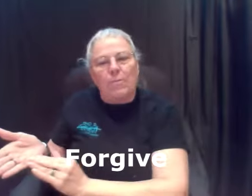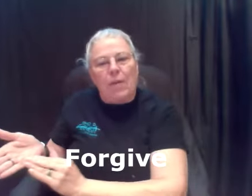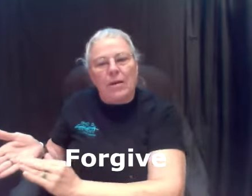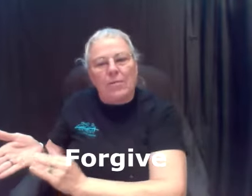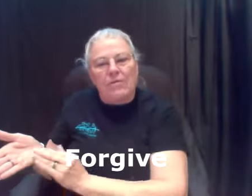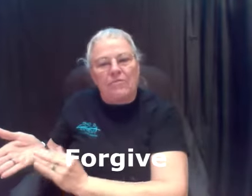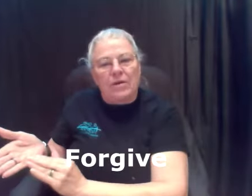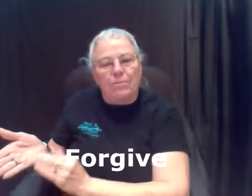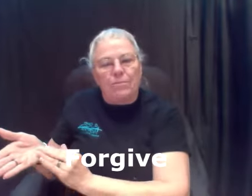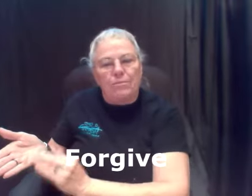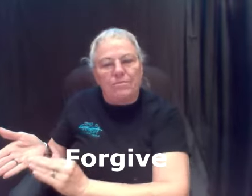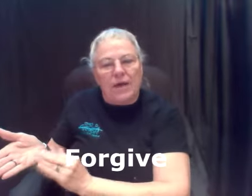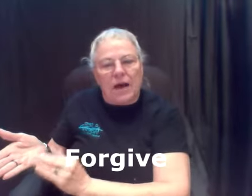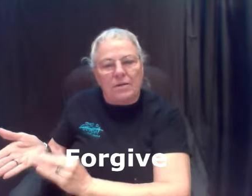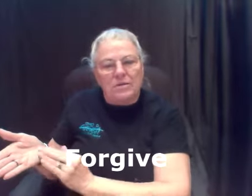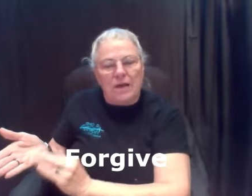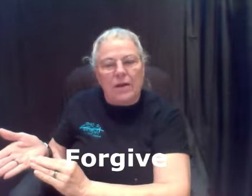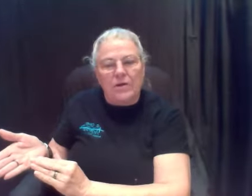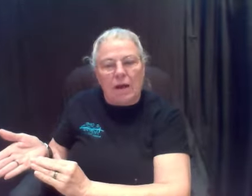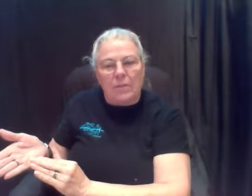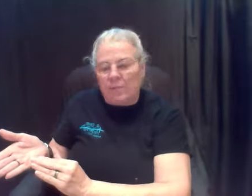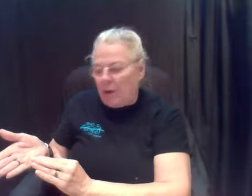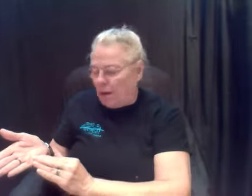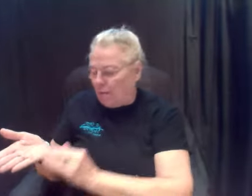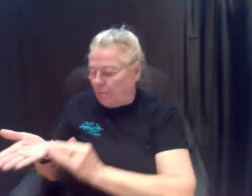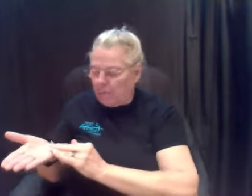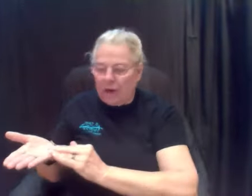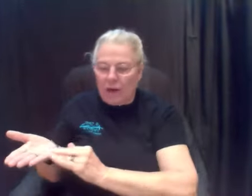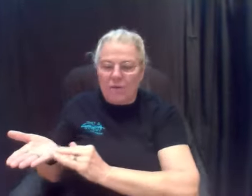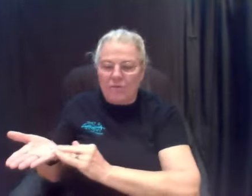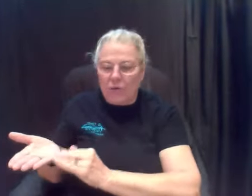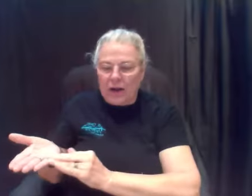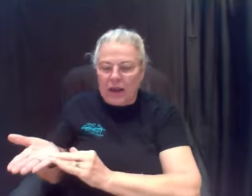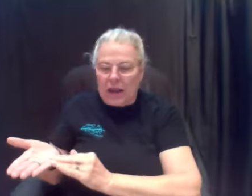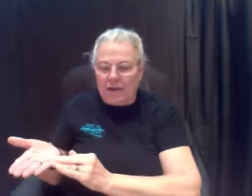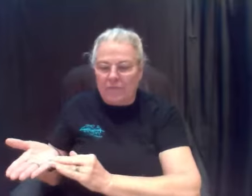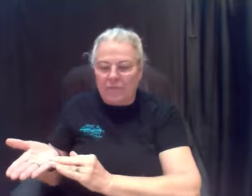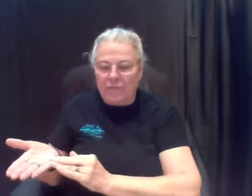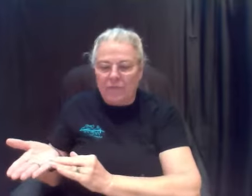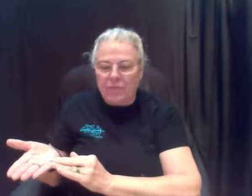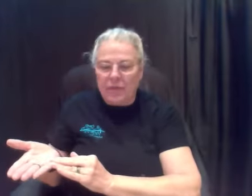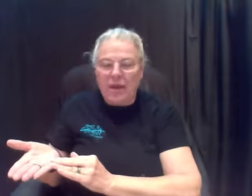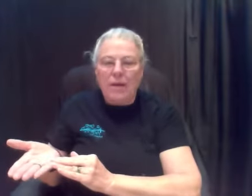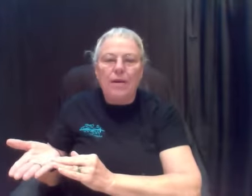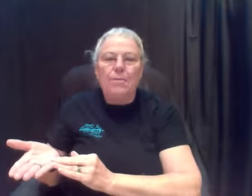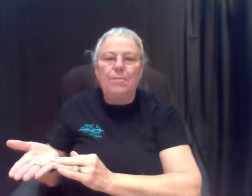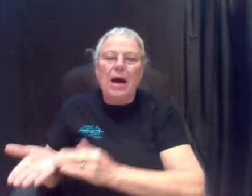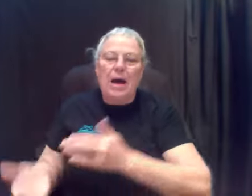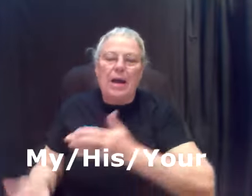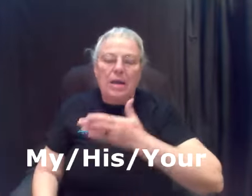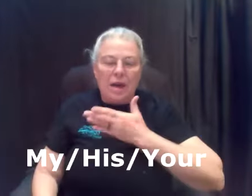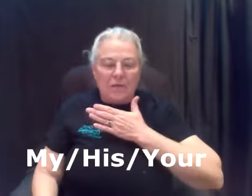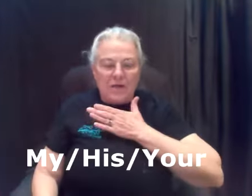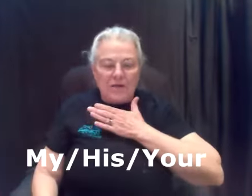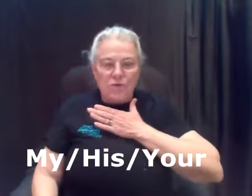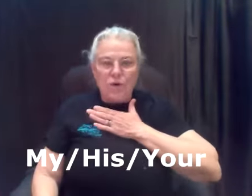bottom of the non-dominant palm. Forgave. My. And that's where you're going